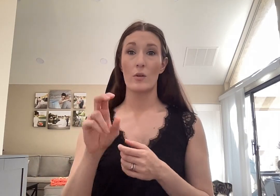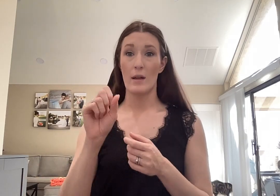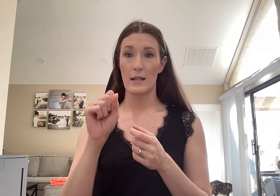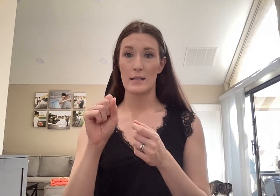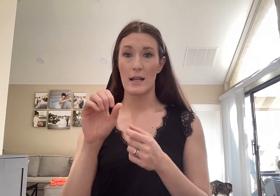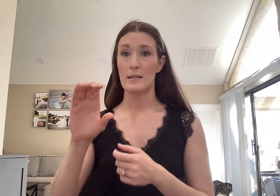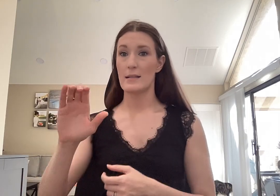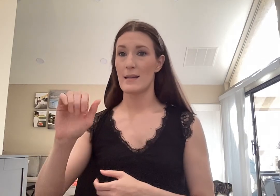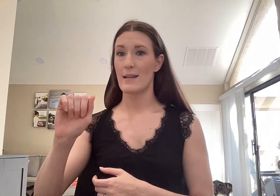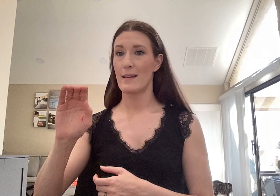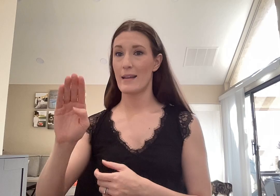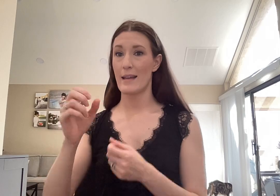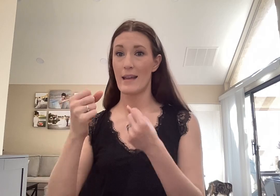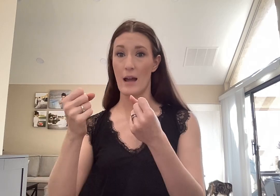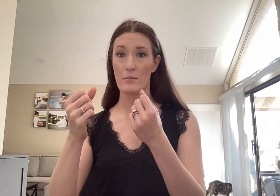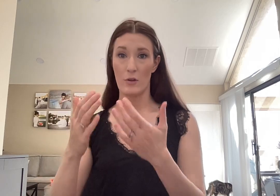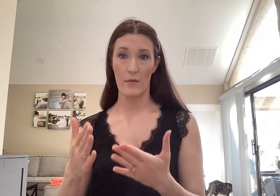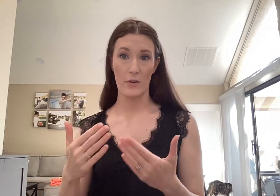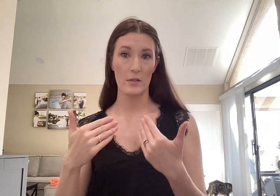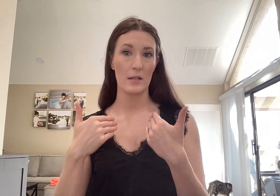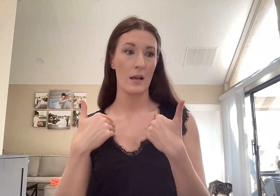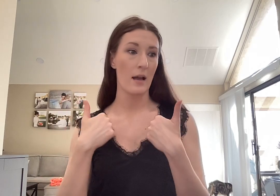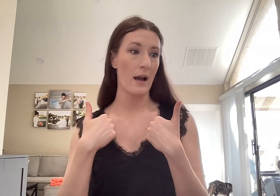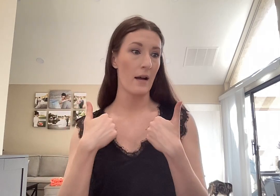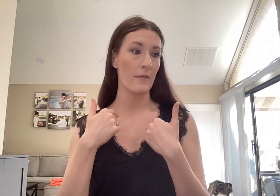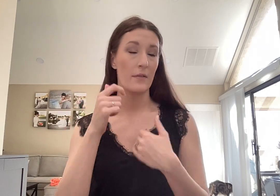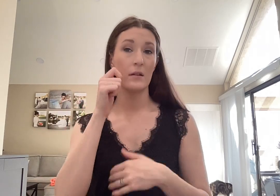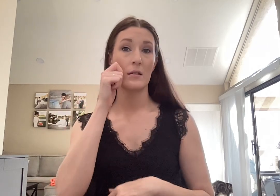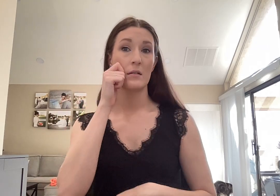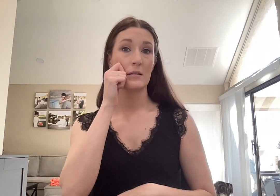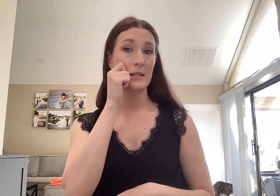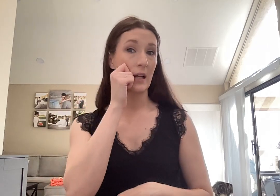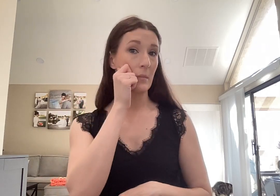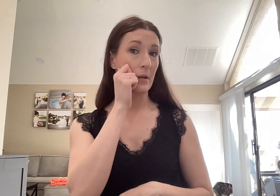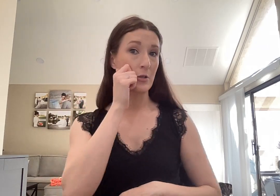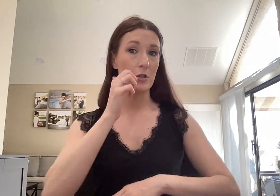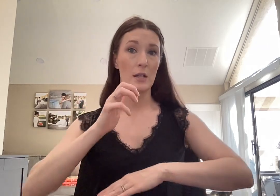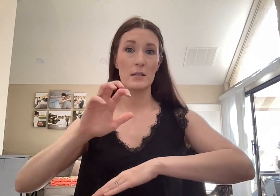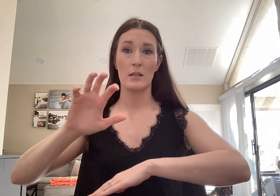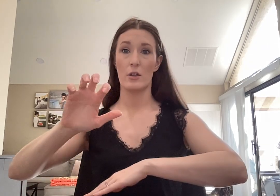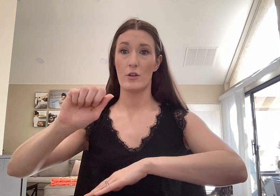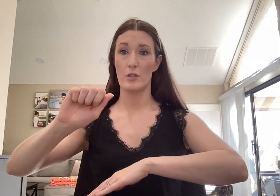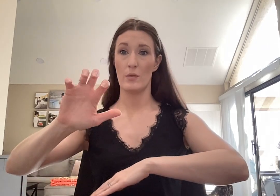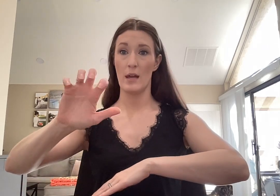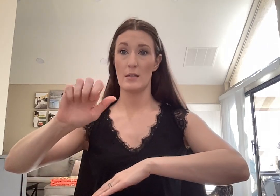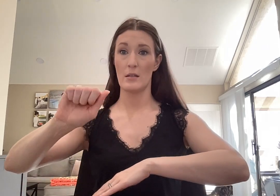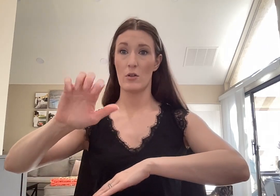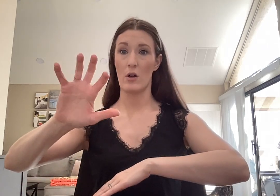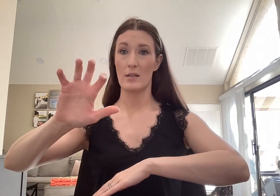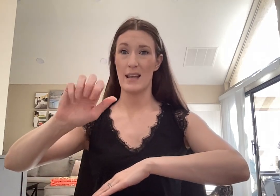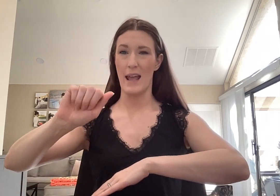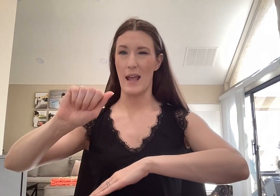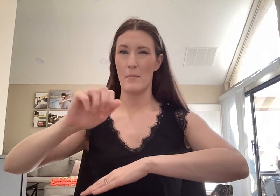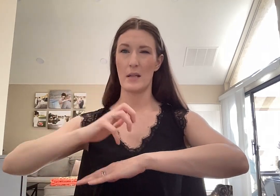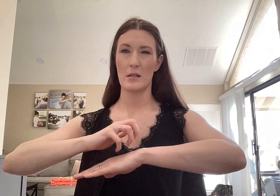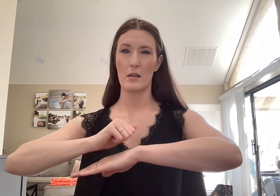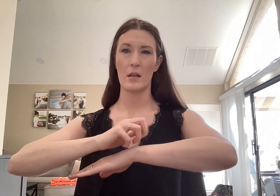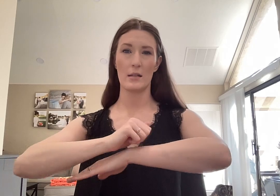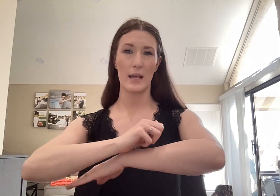United States cab drivers have skin, pinch your cheeks. You're going to do this, claw to A, basically,